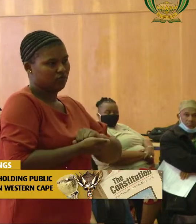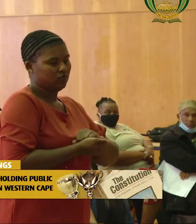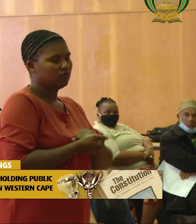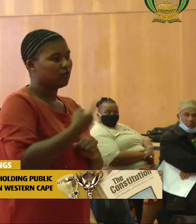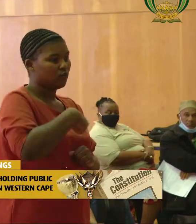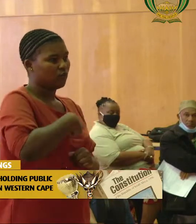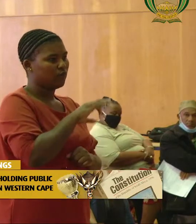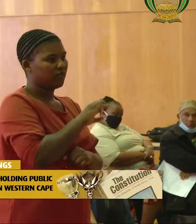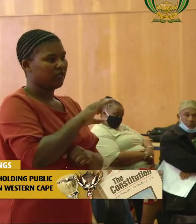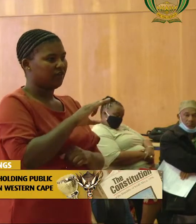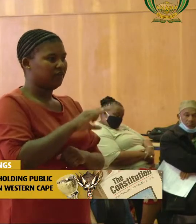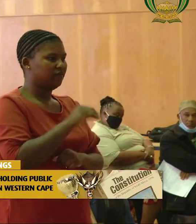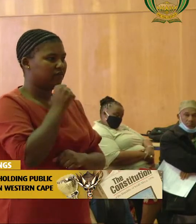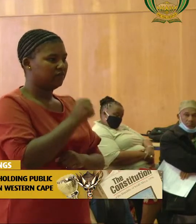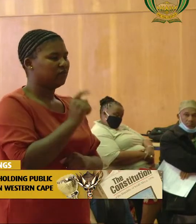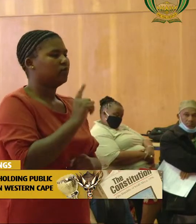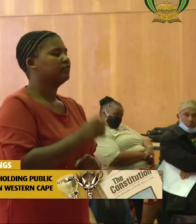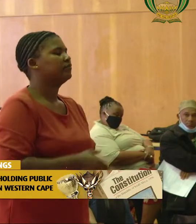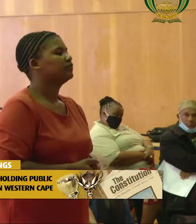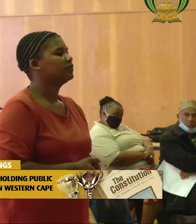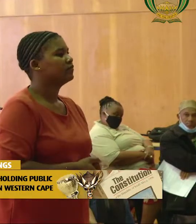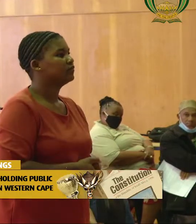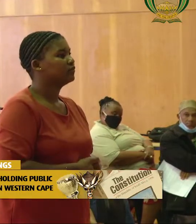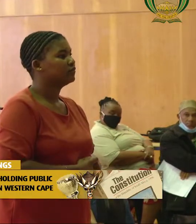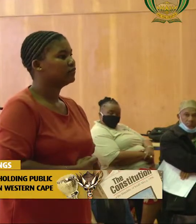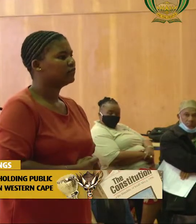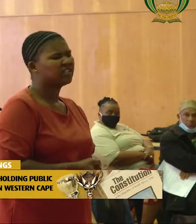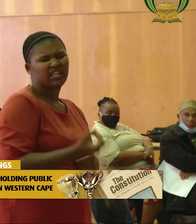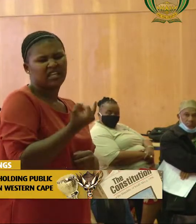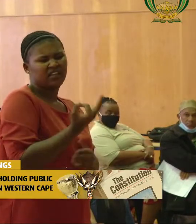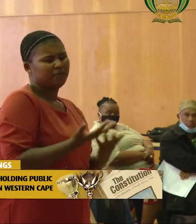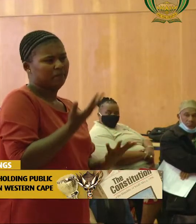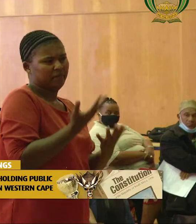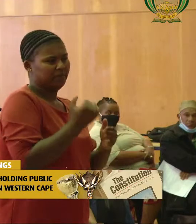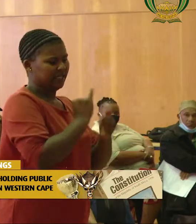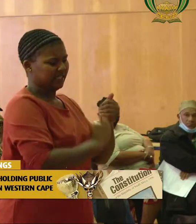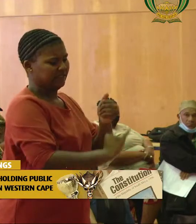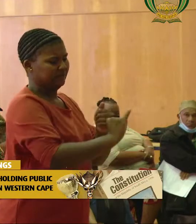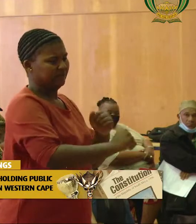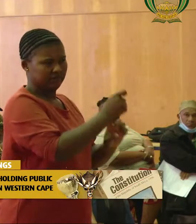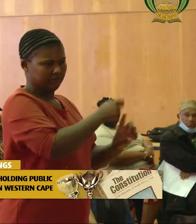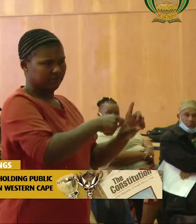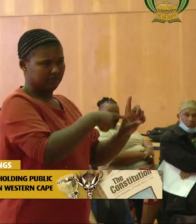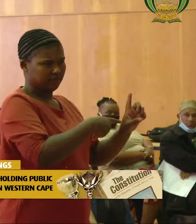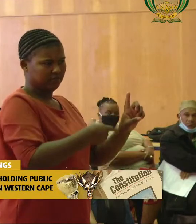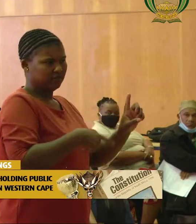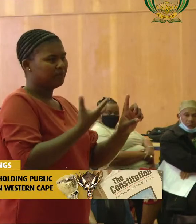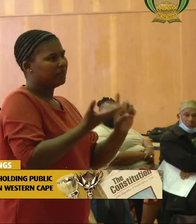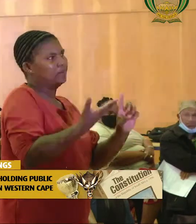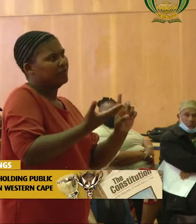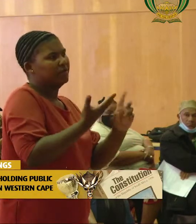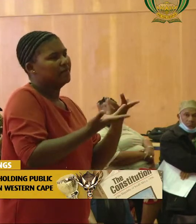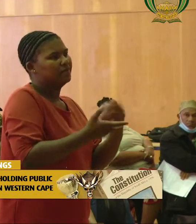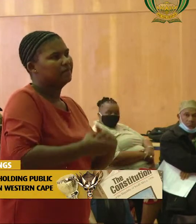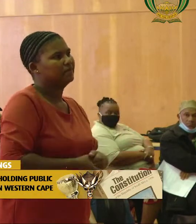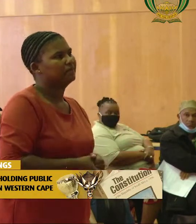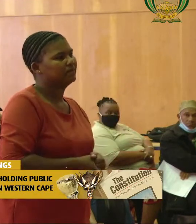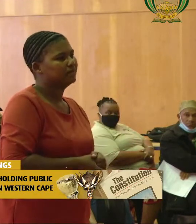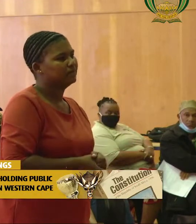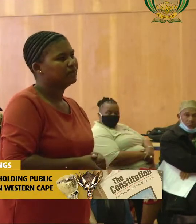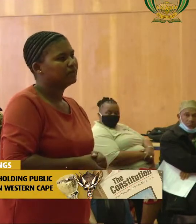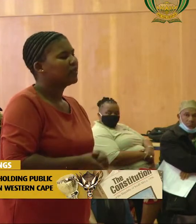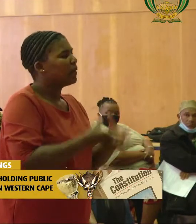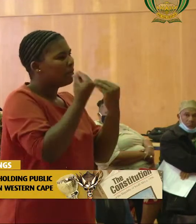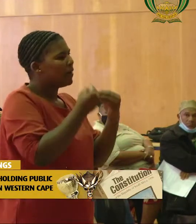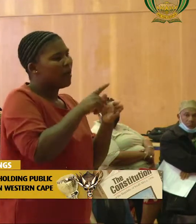as the EFF is that those, for example, if the independent candidate has received